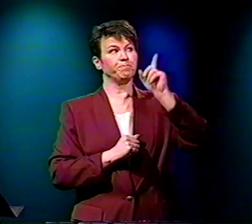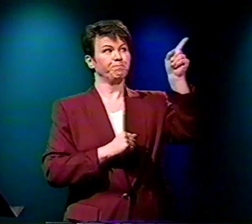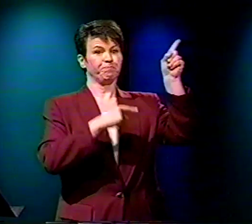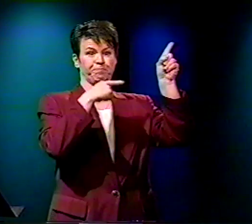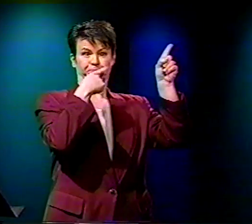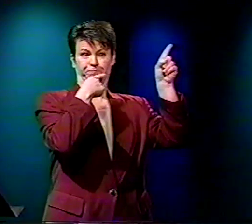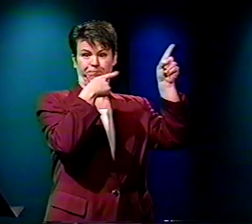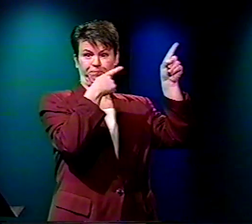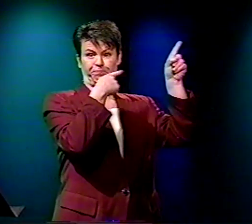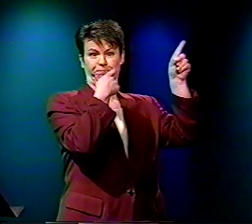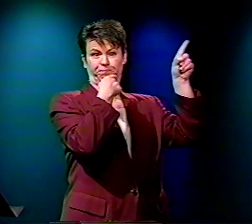hostility.